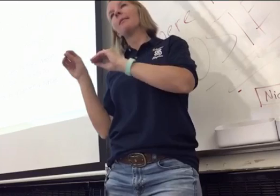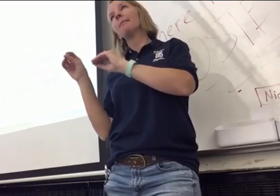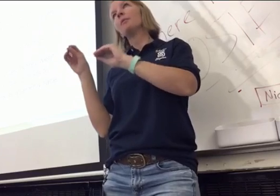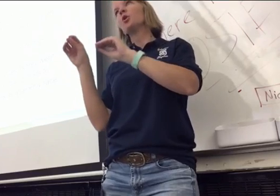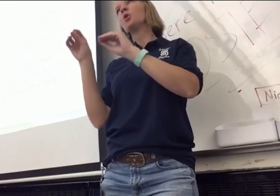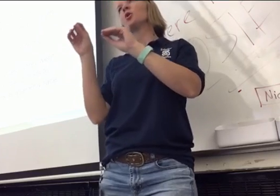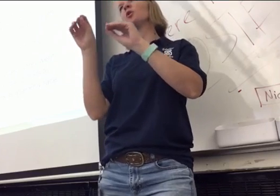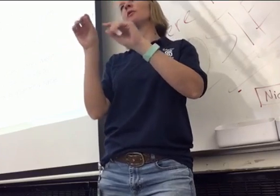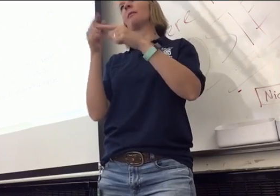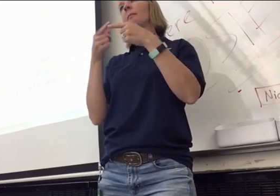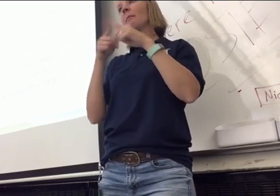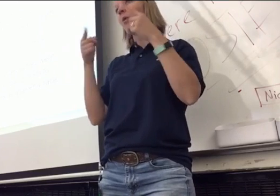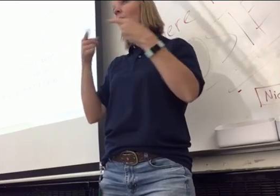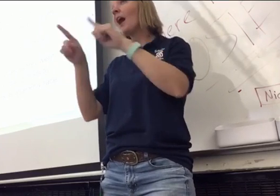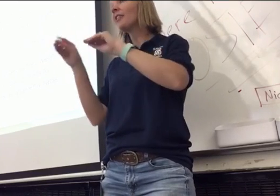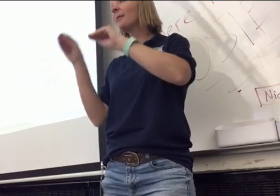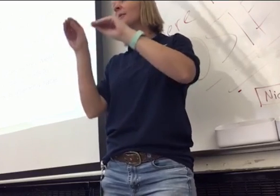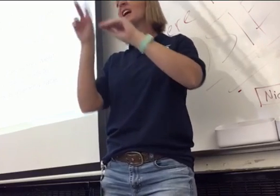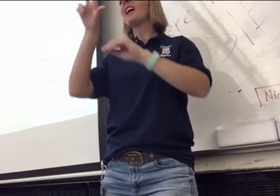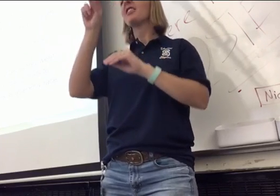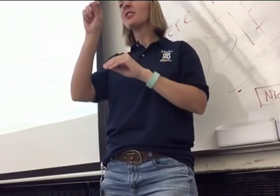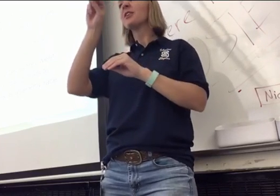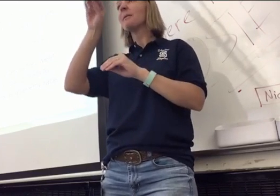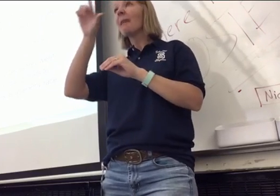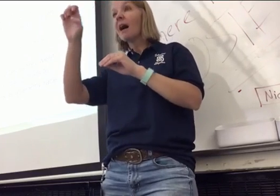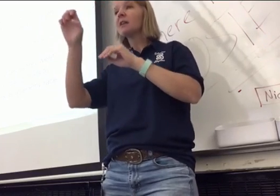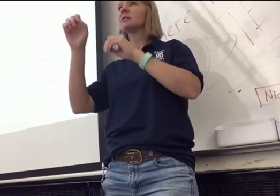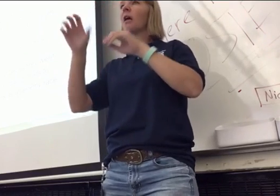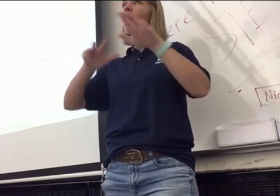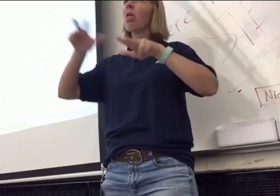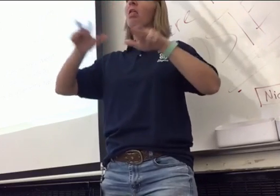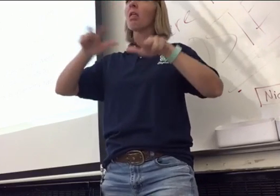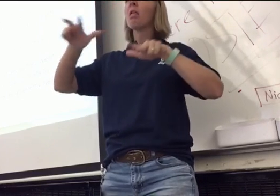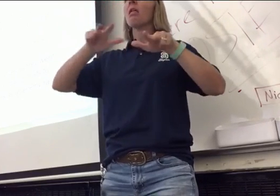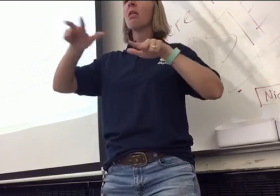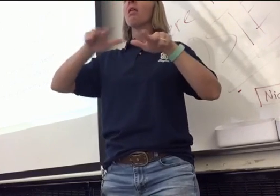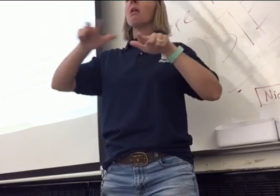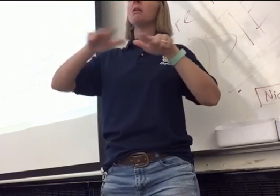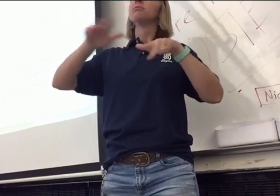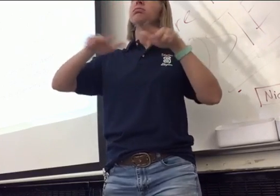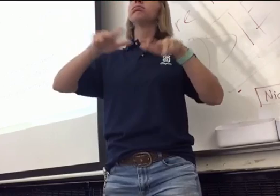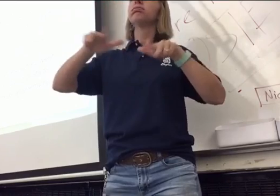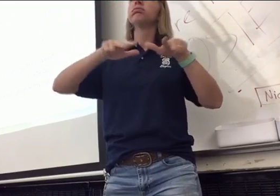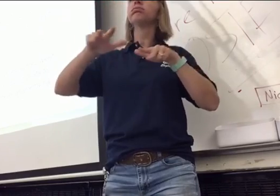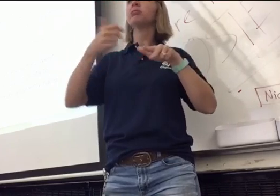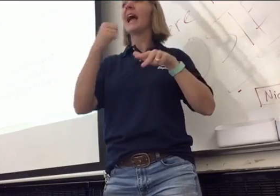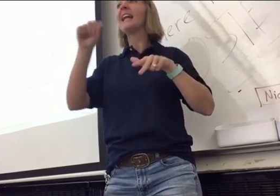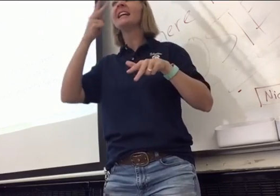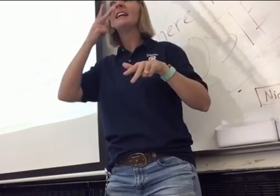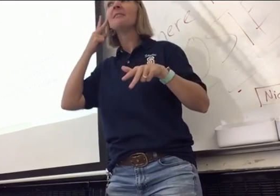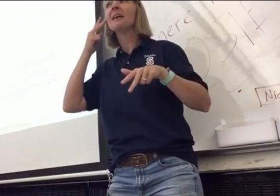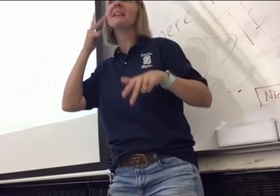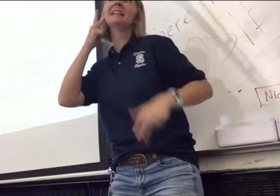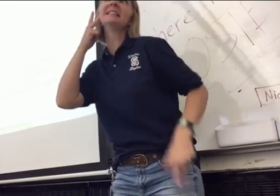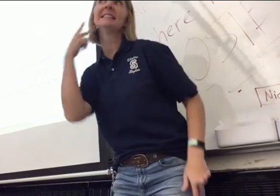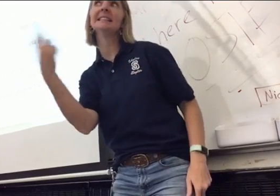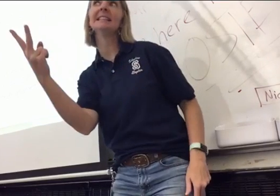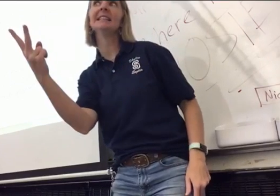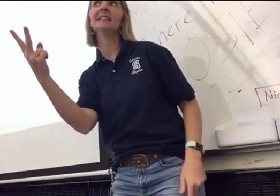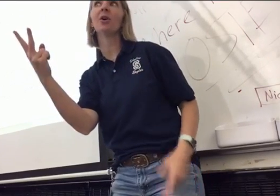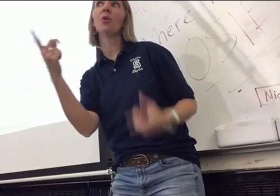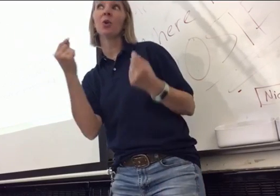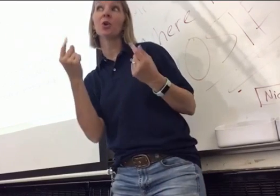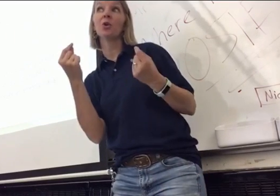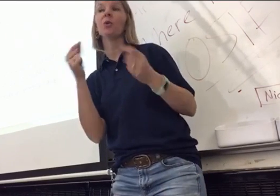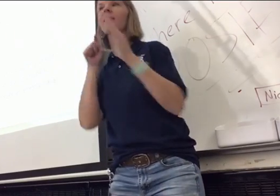But as they move west, this is a 30-mile hike for them until they're across the proclamation line. Any Native American that they come across, they